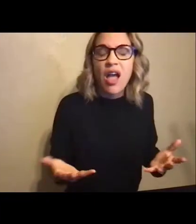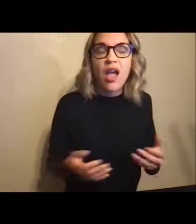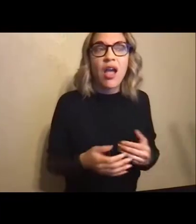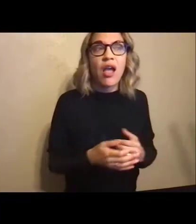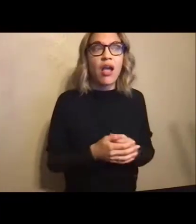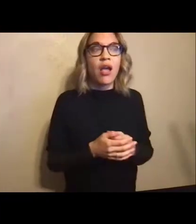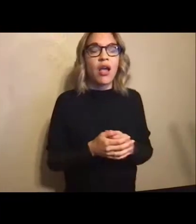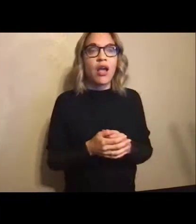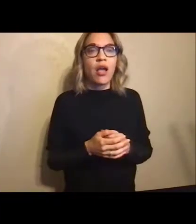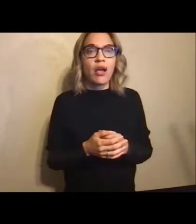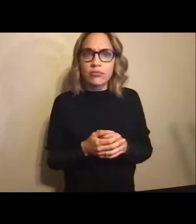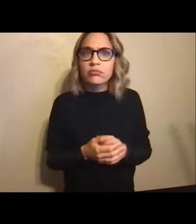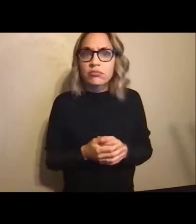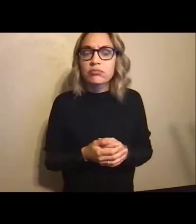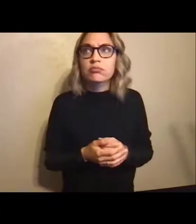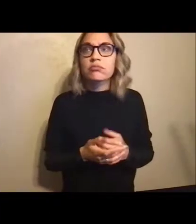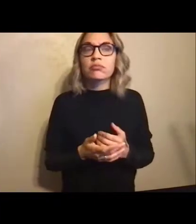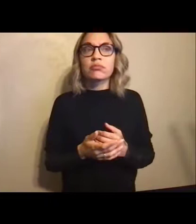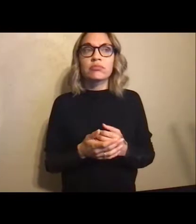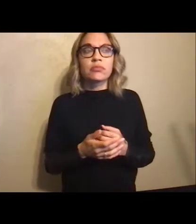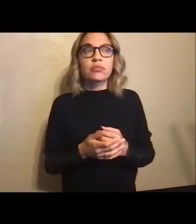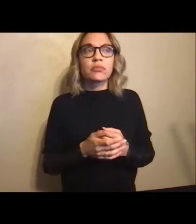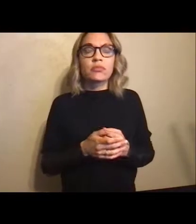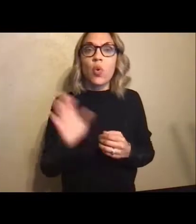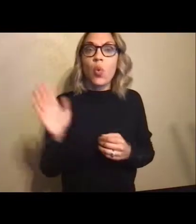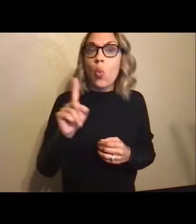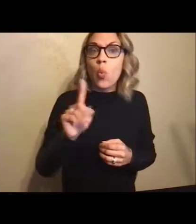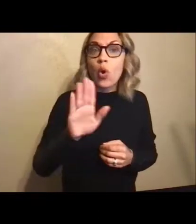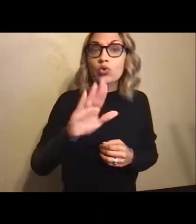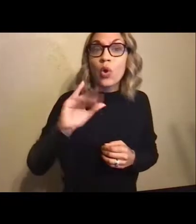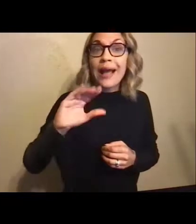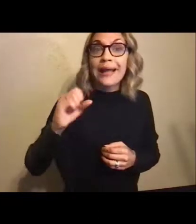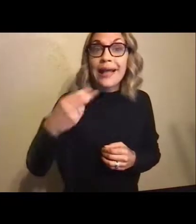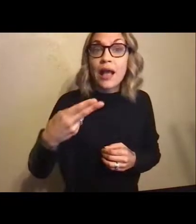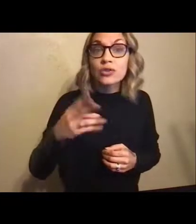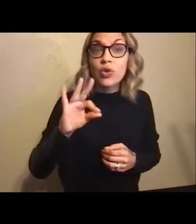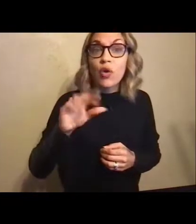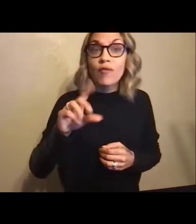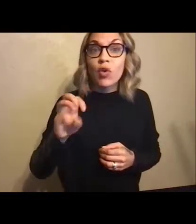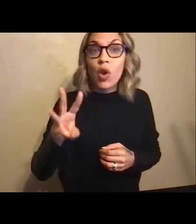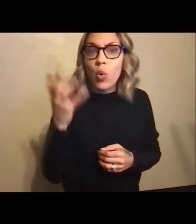Figure out what success looks like for your business and for yourself.